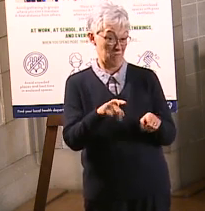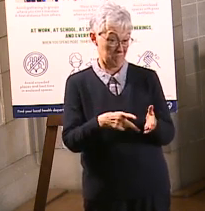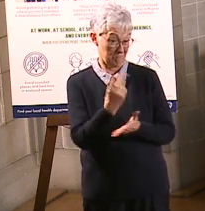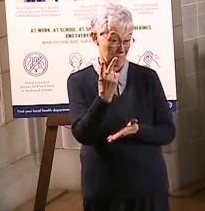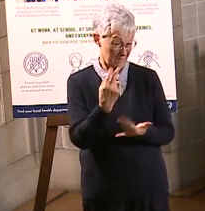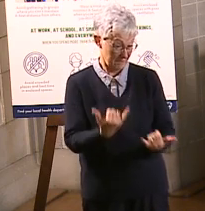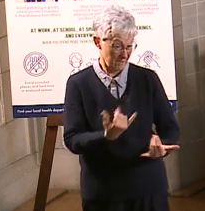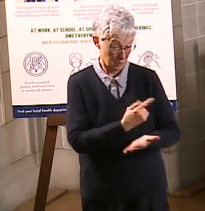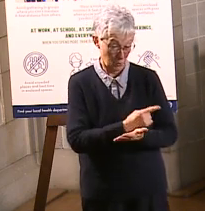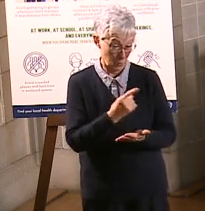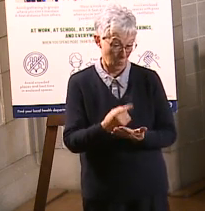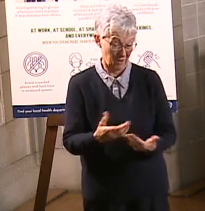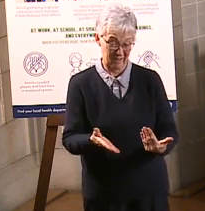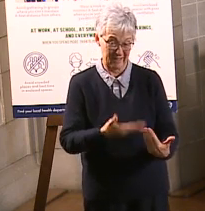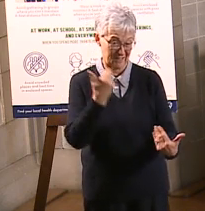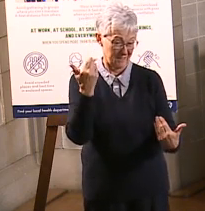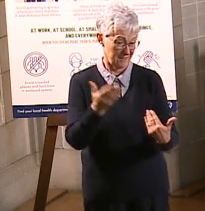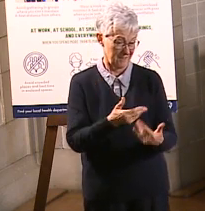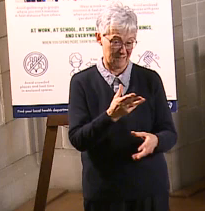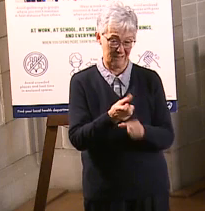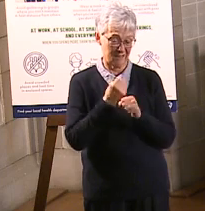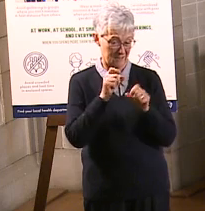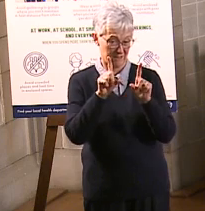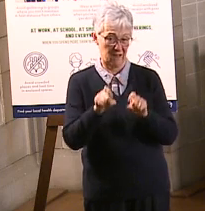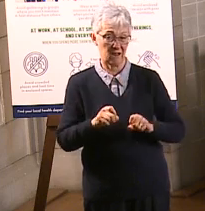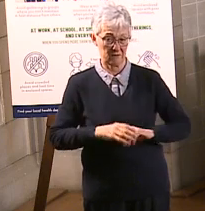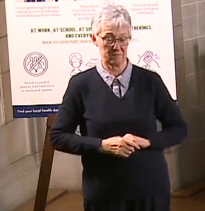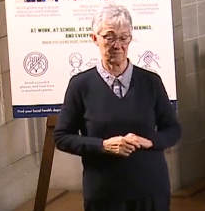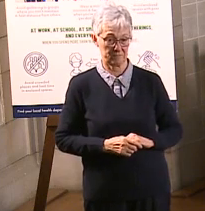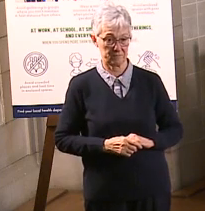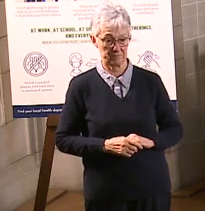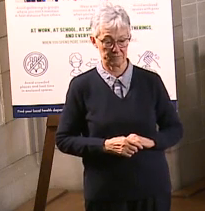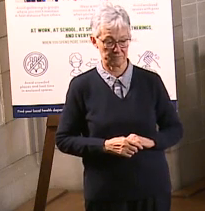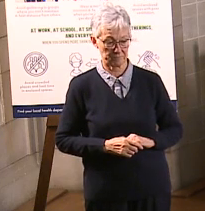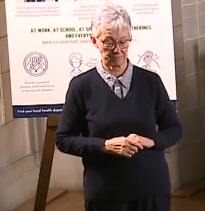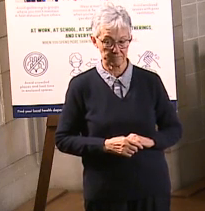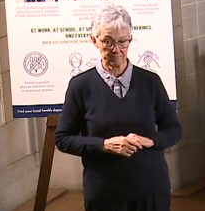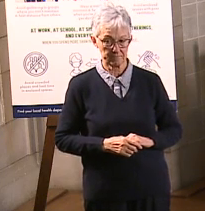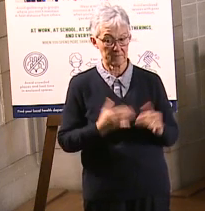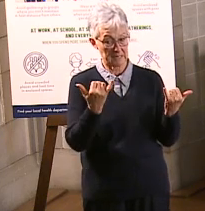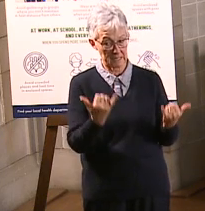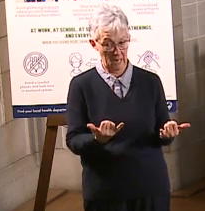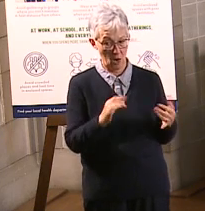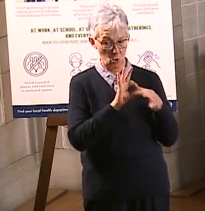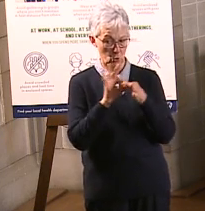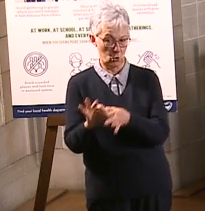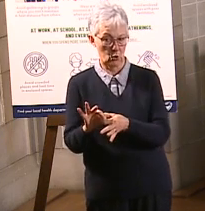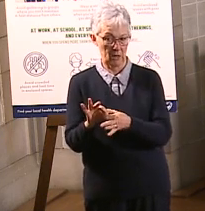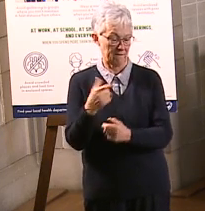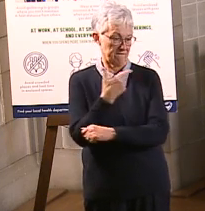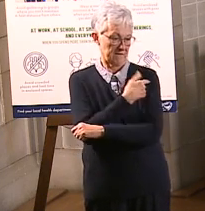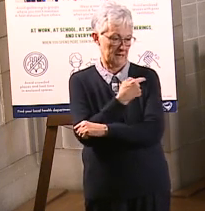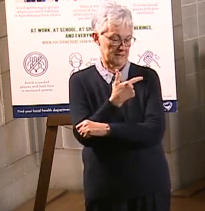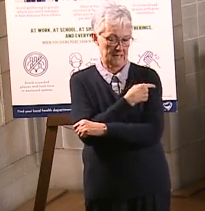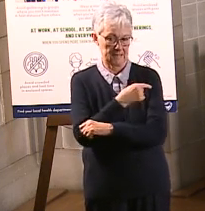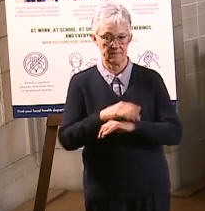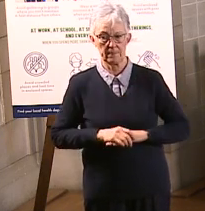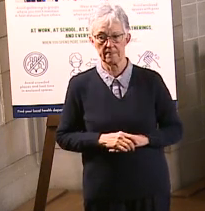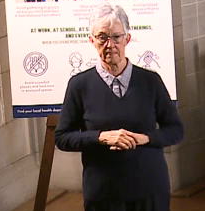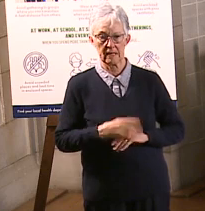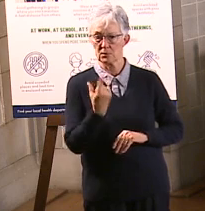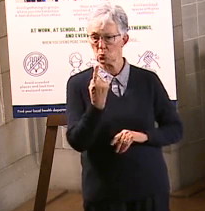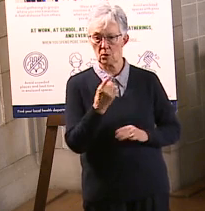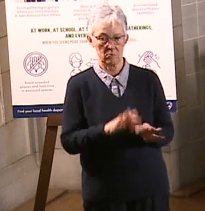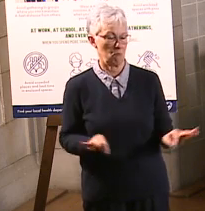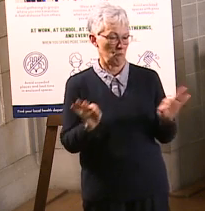use testnebraska.com. Now, with regard to our vaccinations, obviously that's one of the key things we're doing to